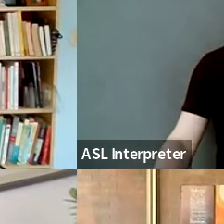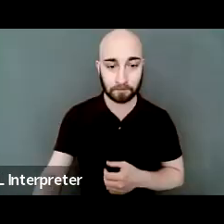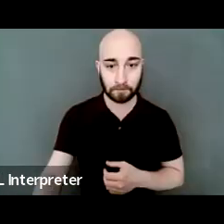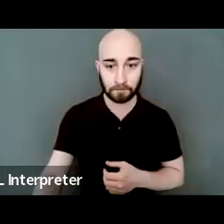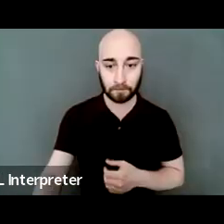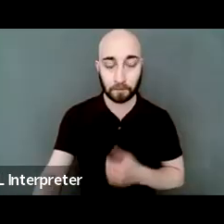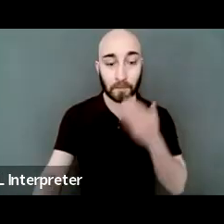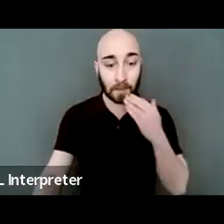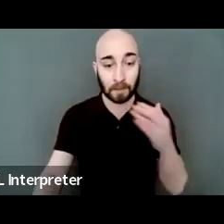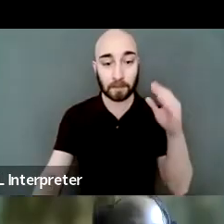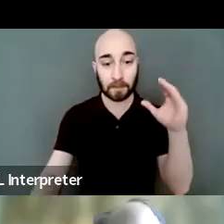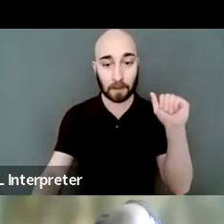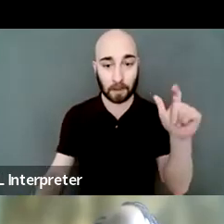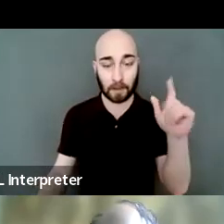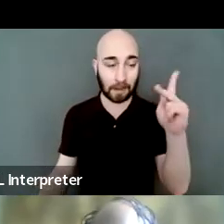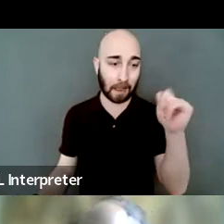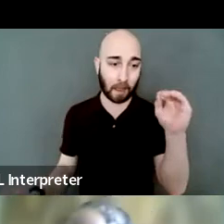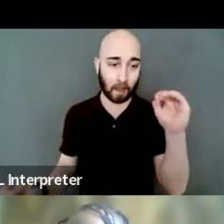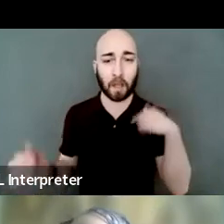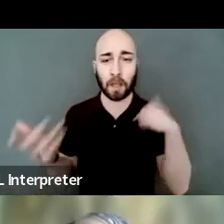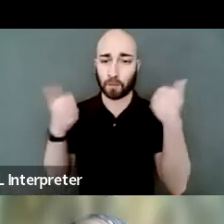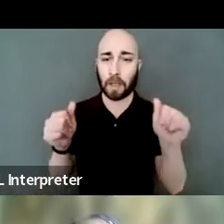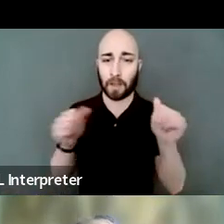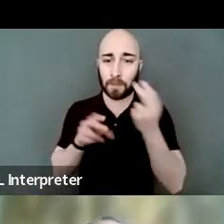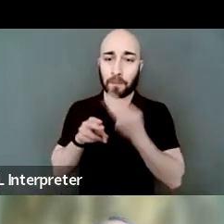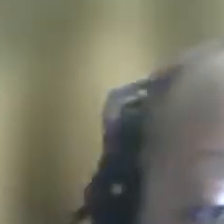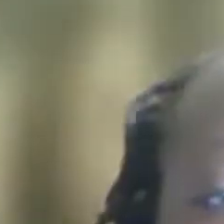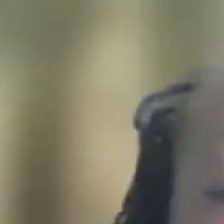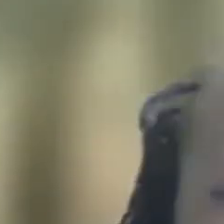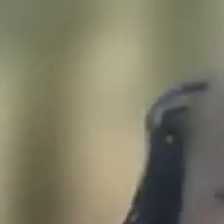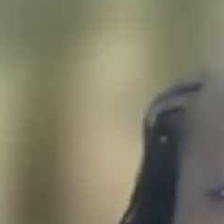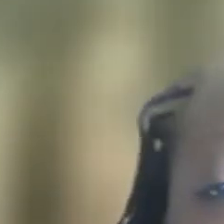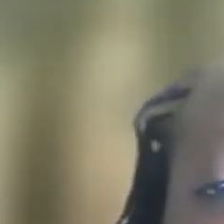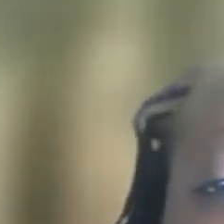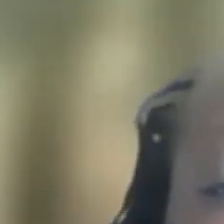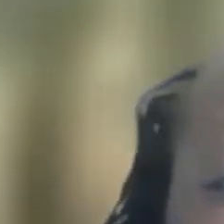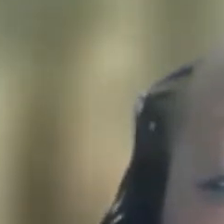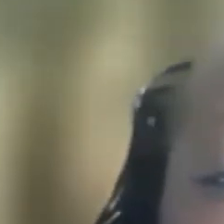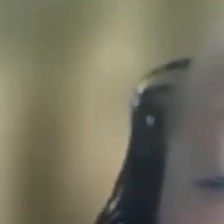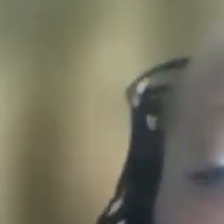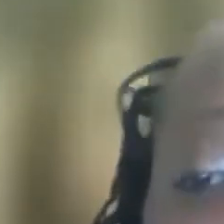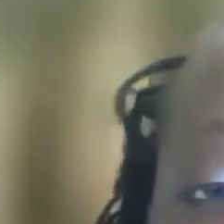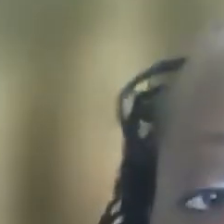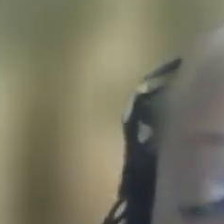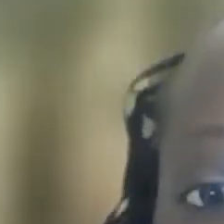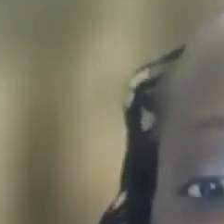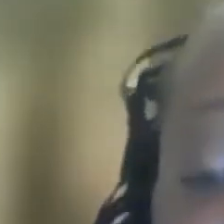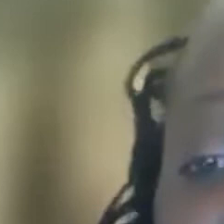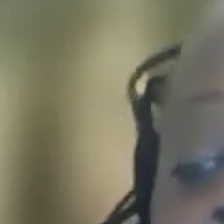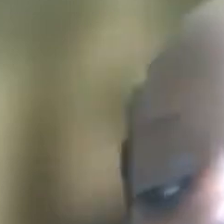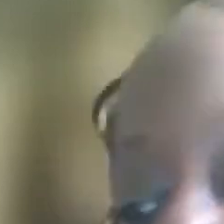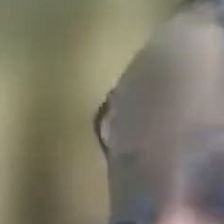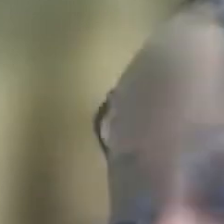Thanks, Cal. I'll try to be brief so the other folks can go. So I just would like to talk about how